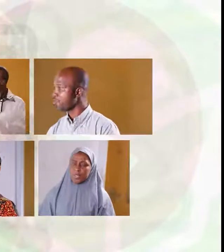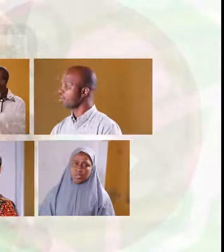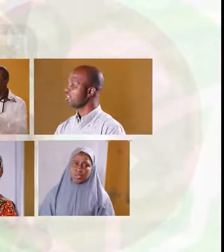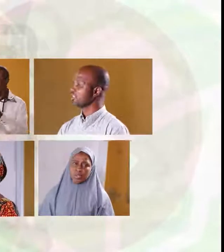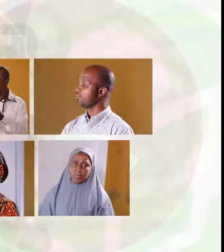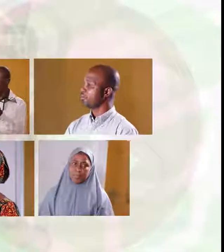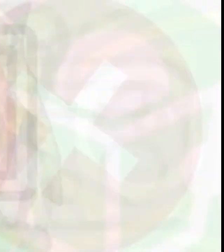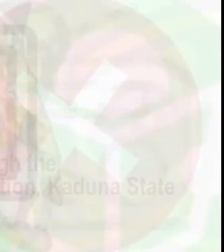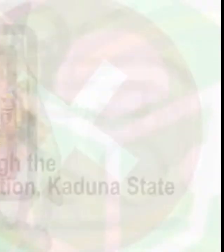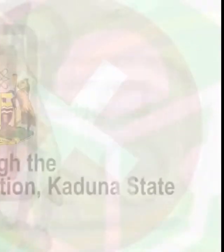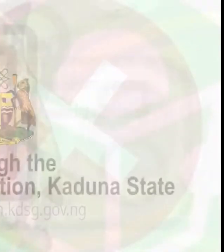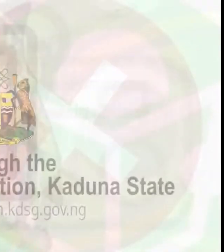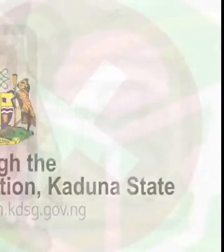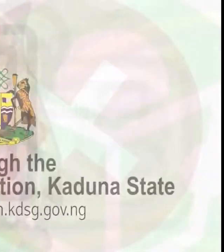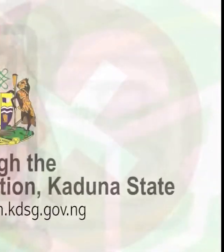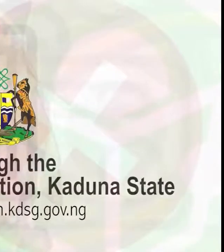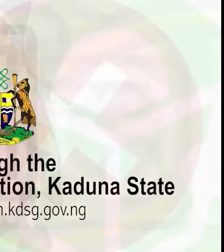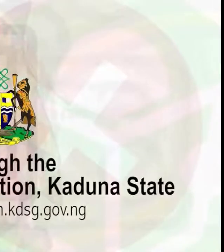done. We can see that it is in opposite